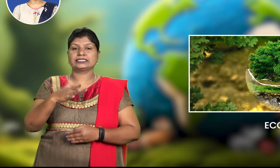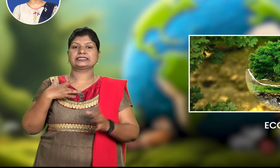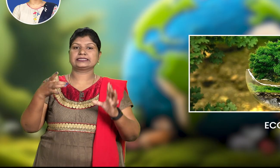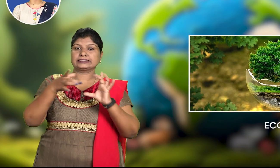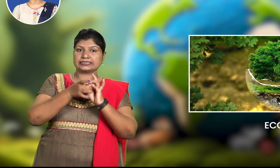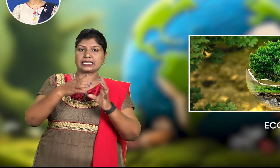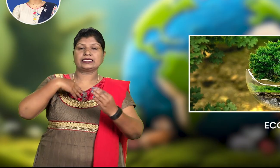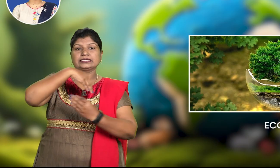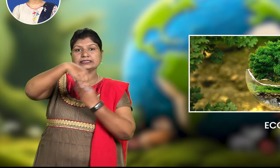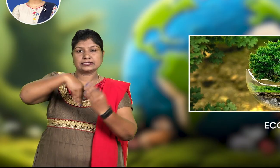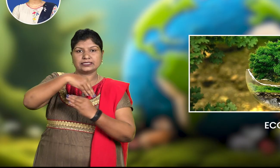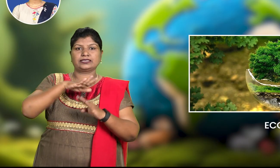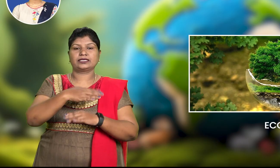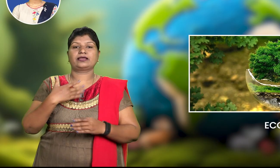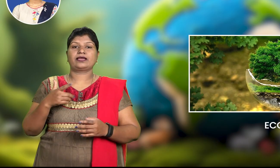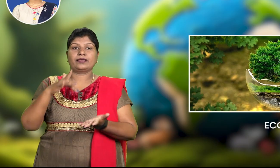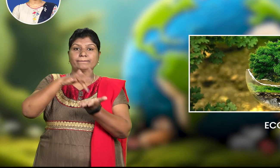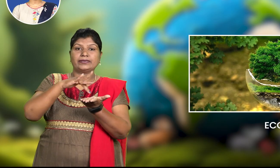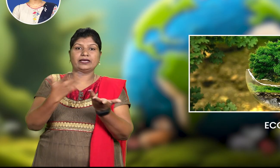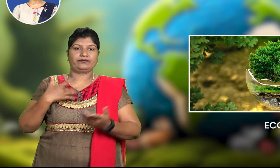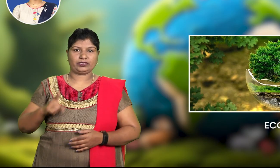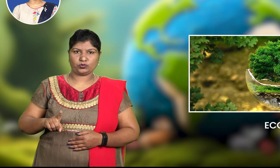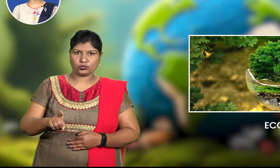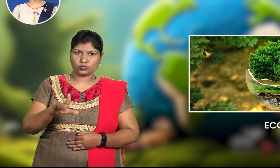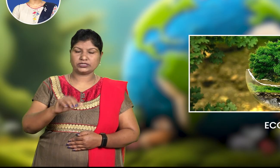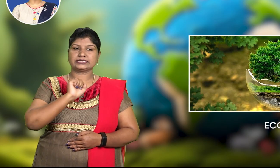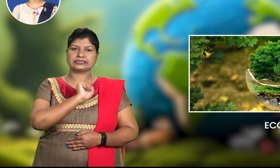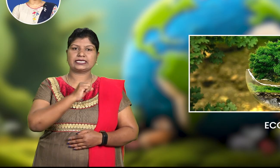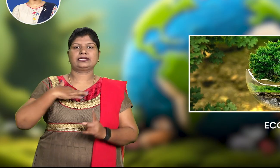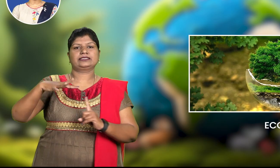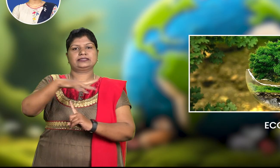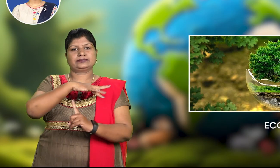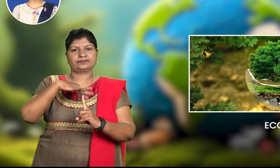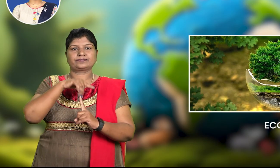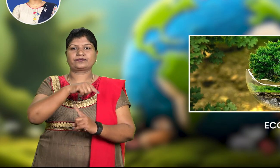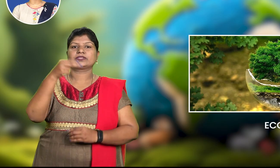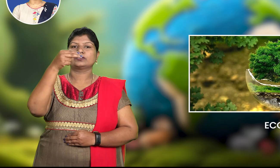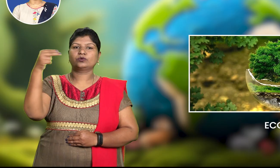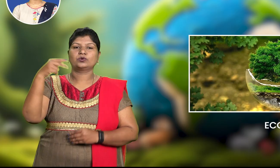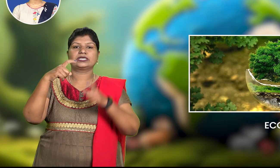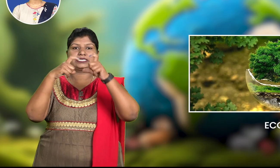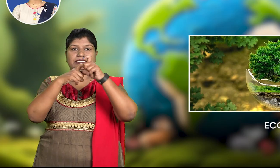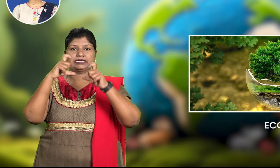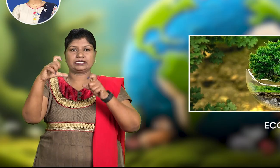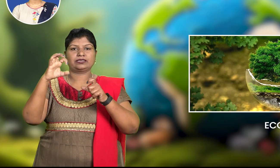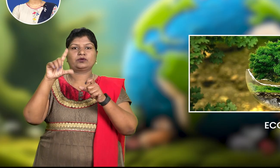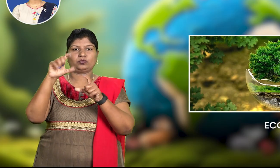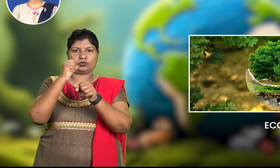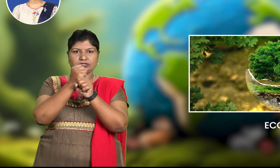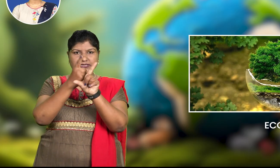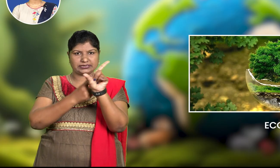between organisms and their environment is called ecology.